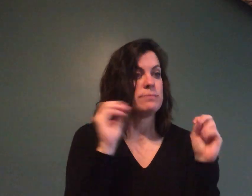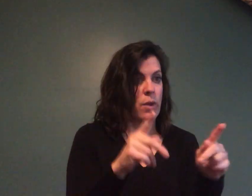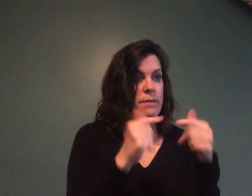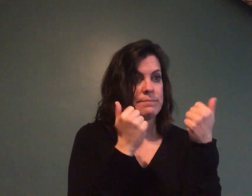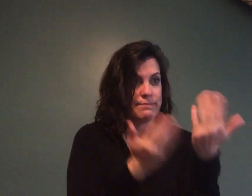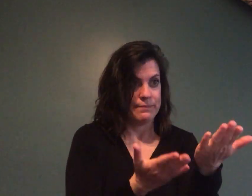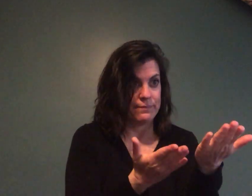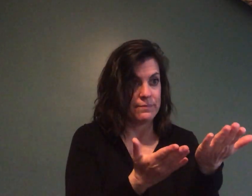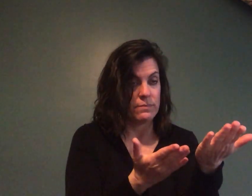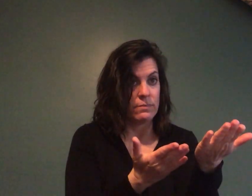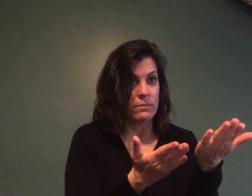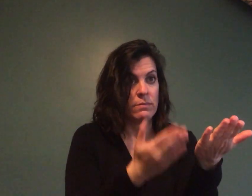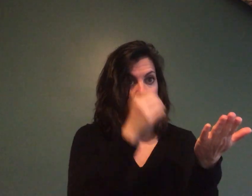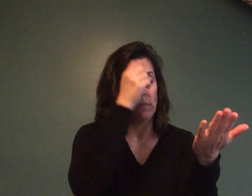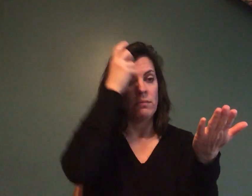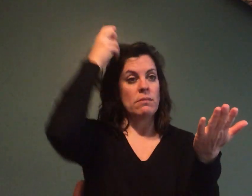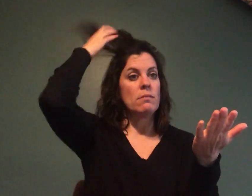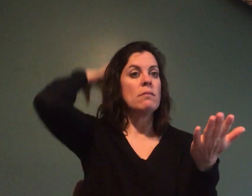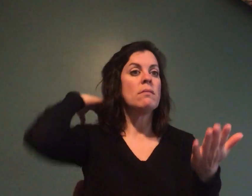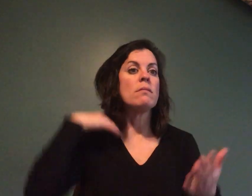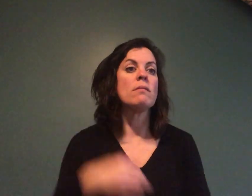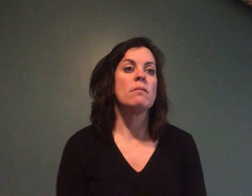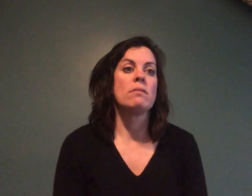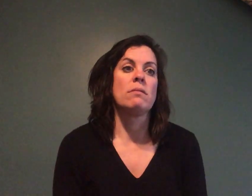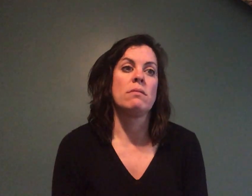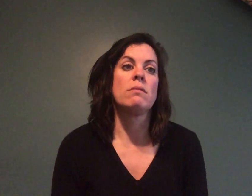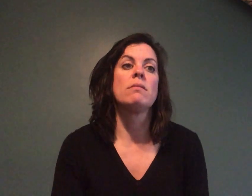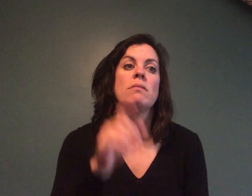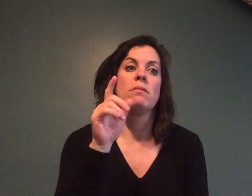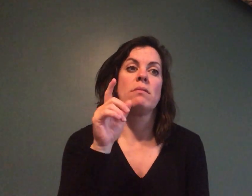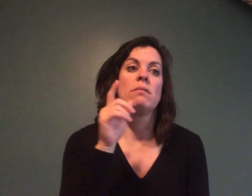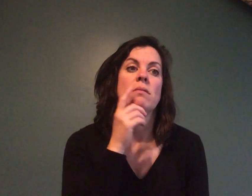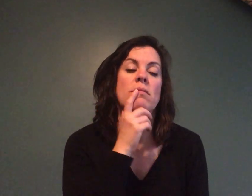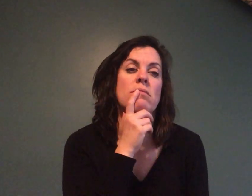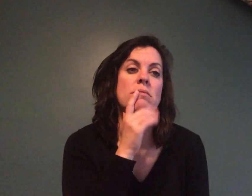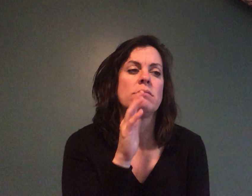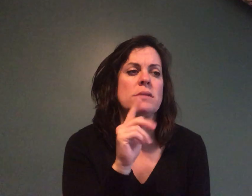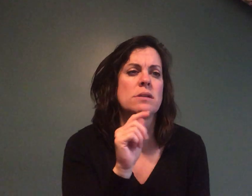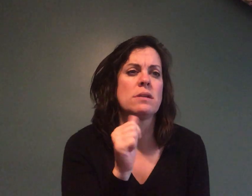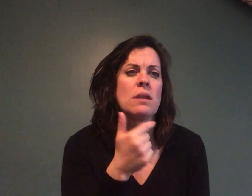here we were tagged. Never use Warner-free cables.